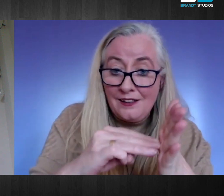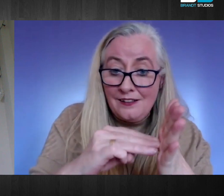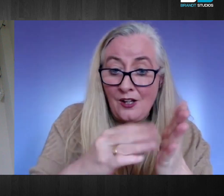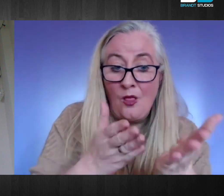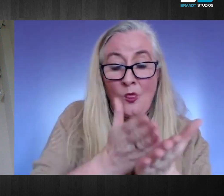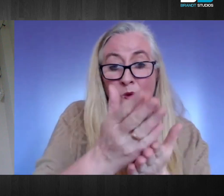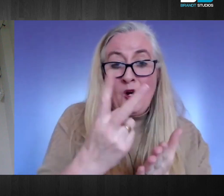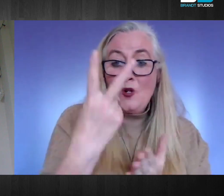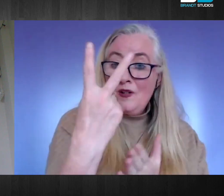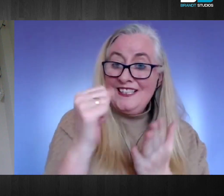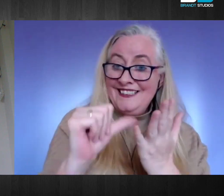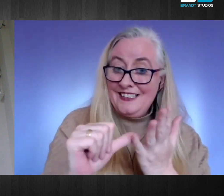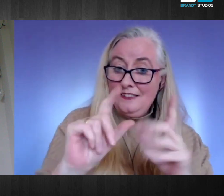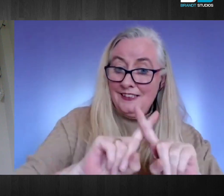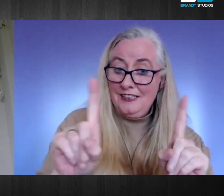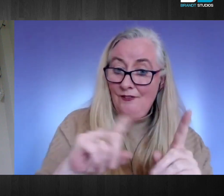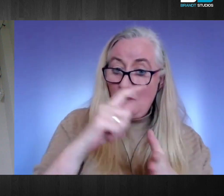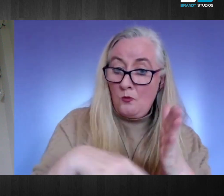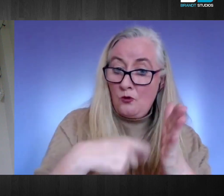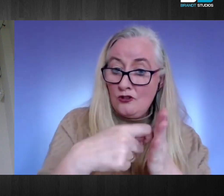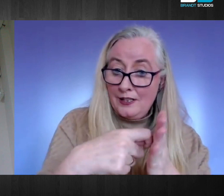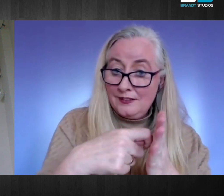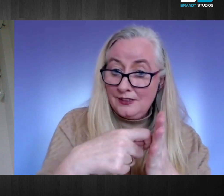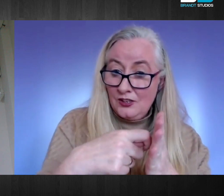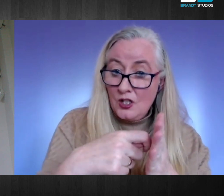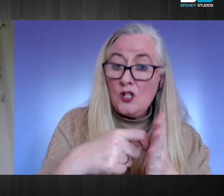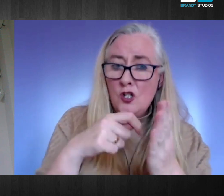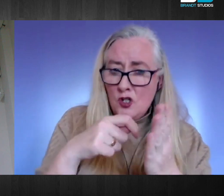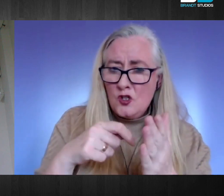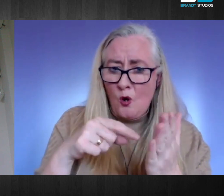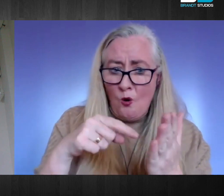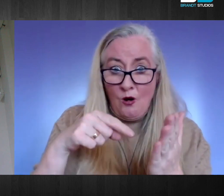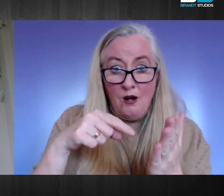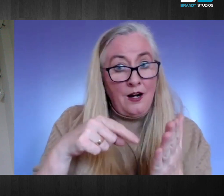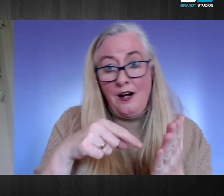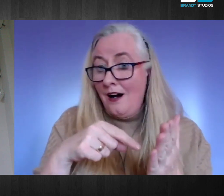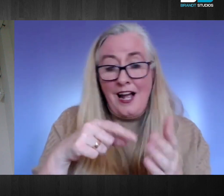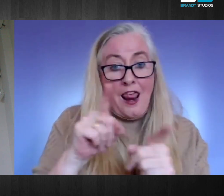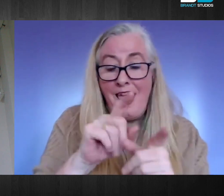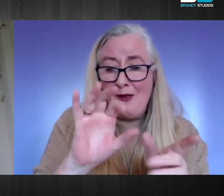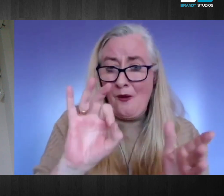And it just was a golden opportunity to